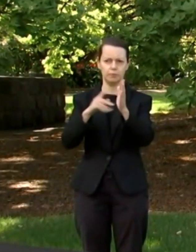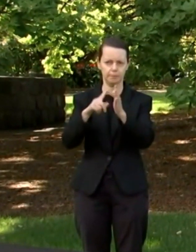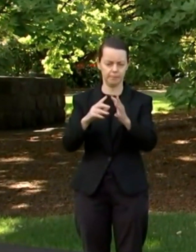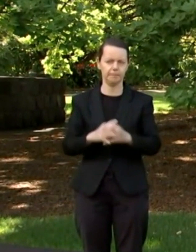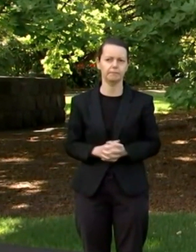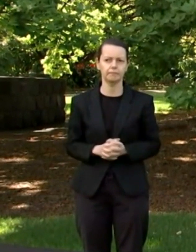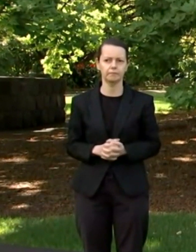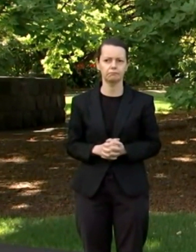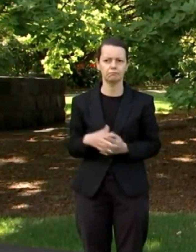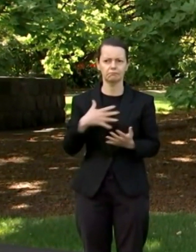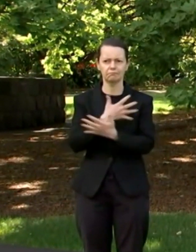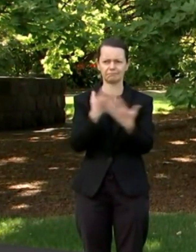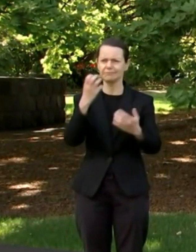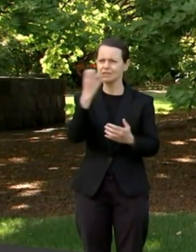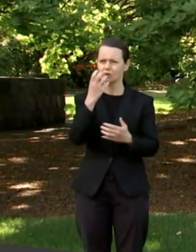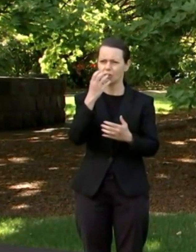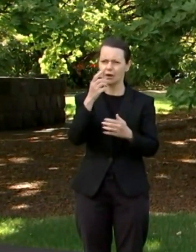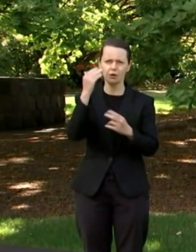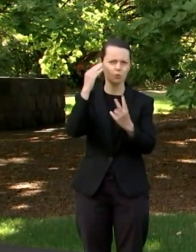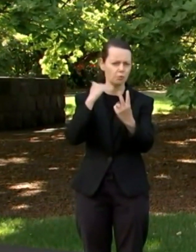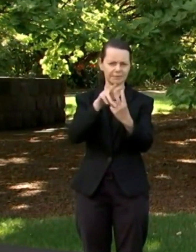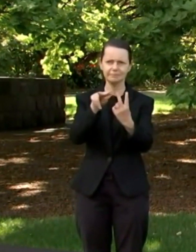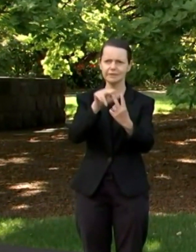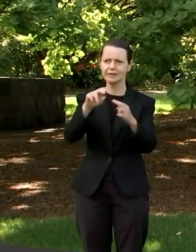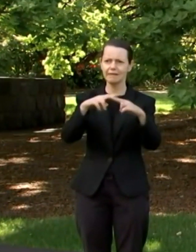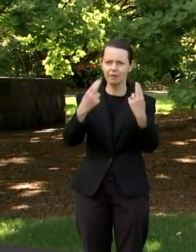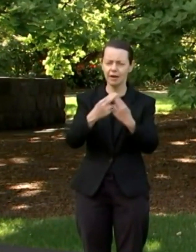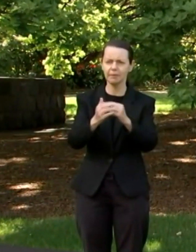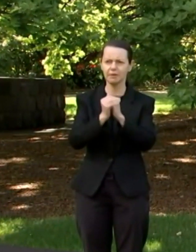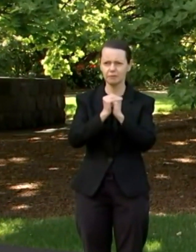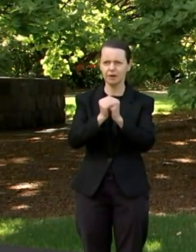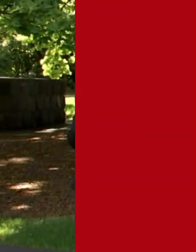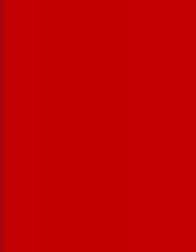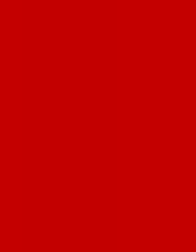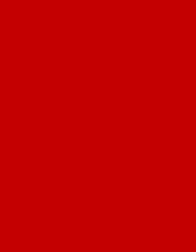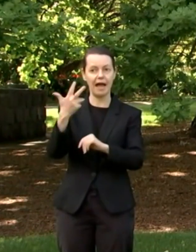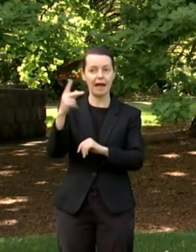I pass on my deepest condolences to their family and friends at such a difficult time.